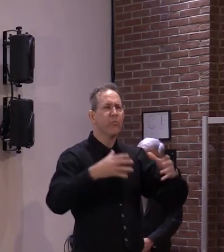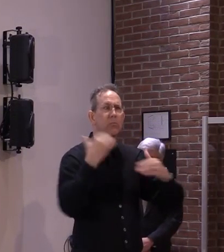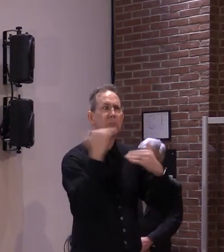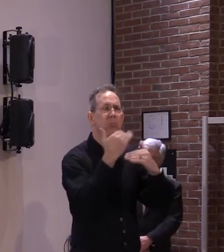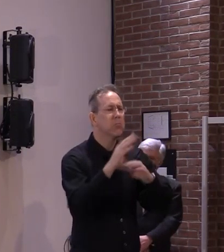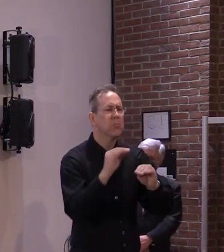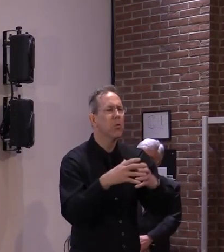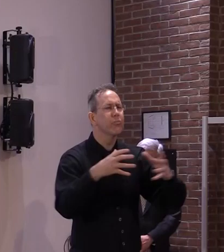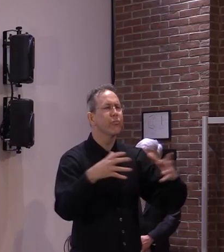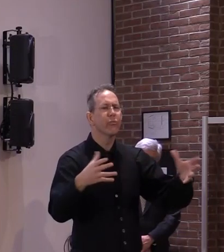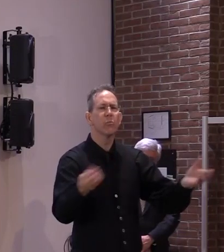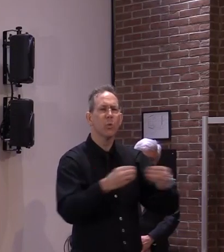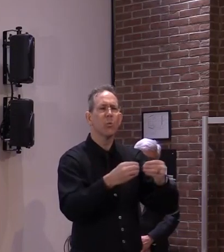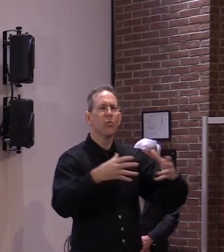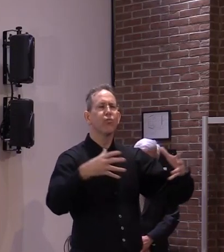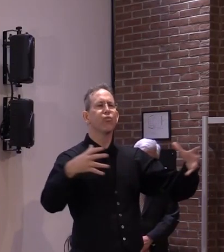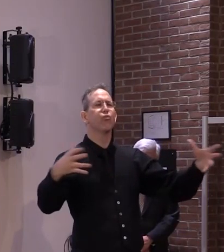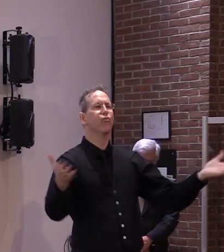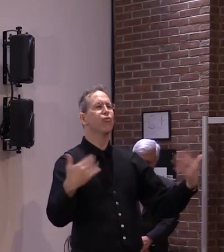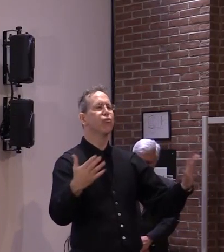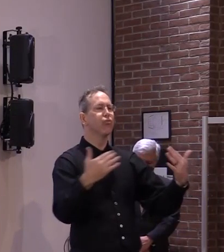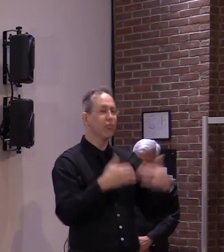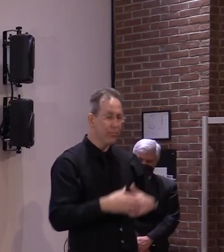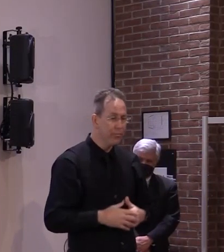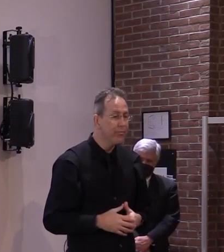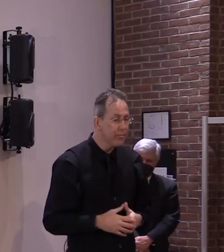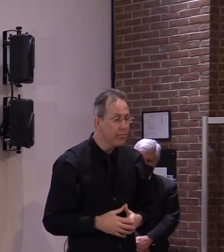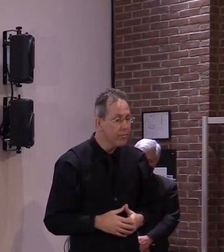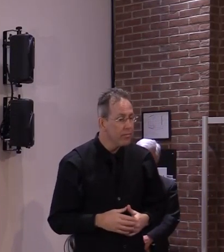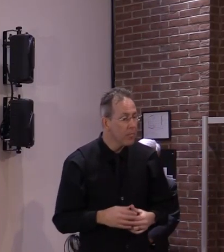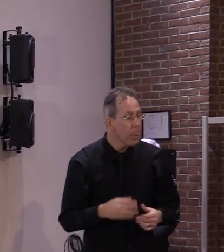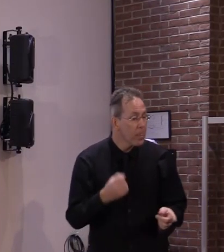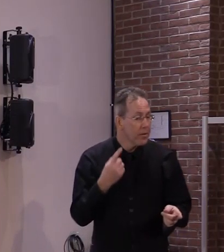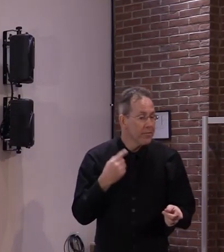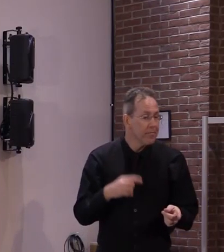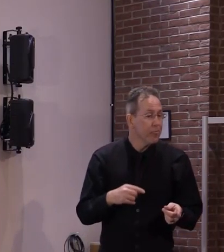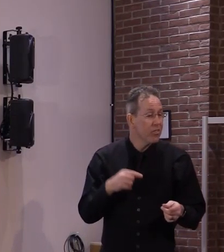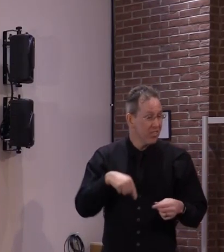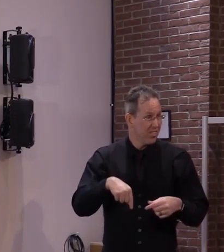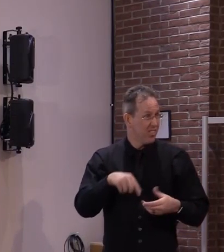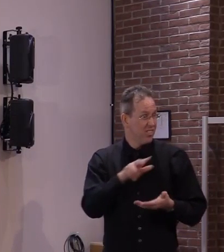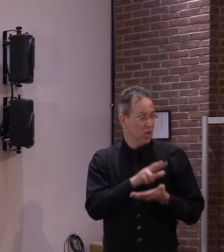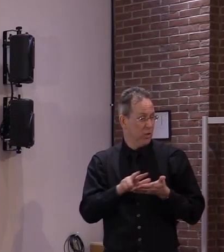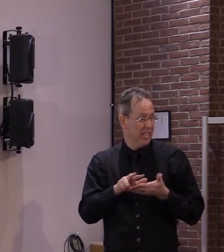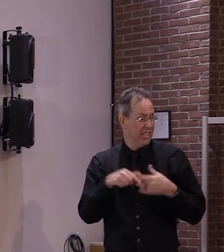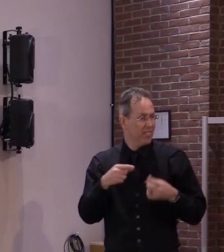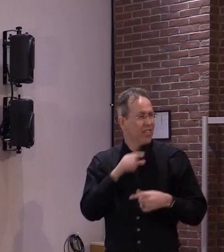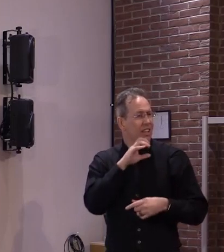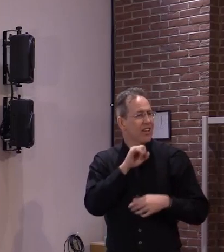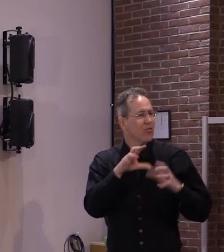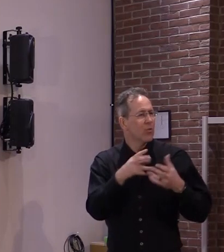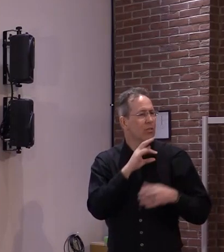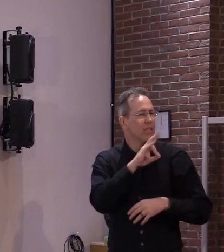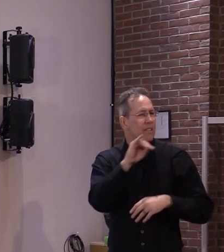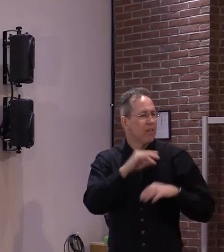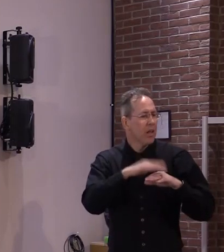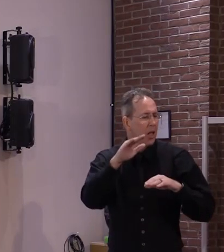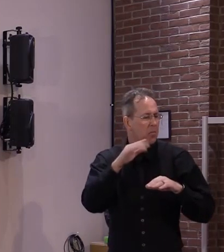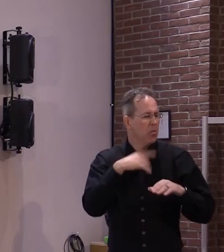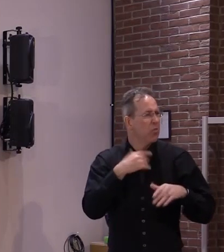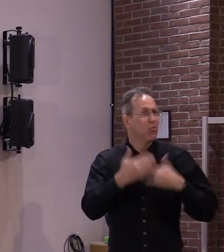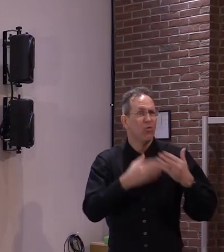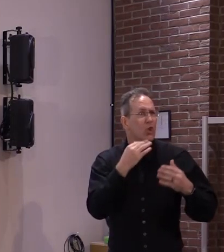if we can bolster that and add more along the way, we'll do it. And then we'll be able to forecast from there the next